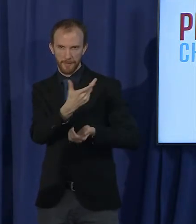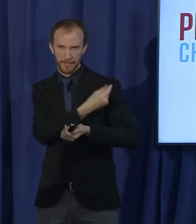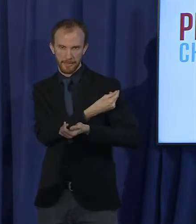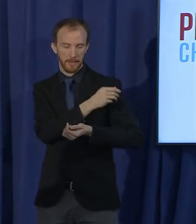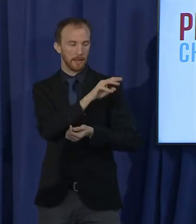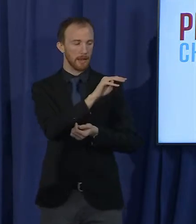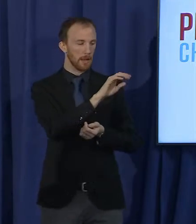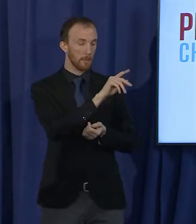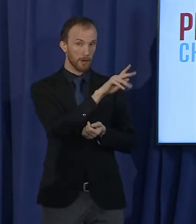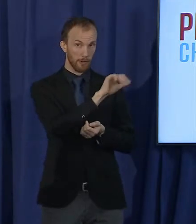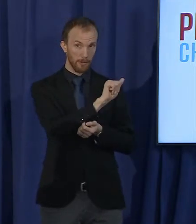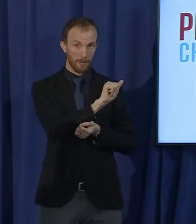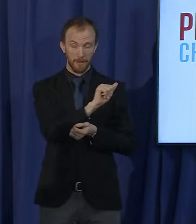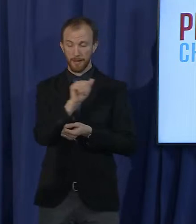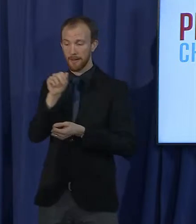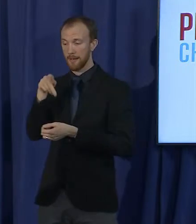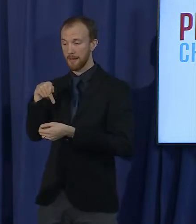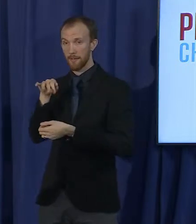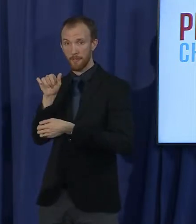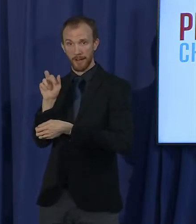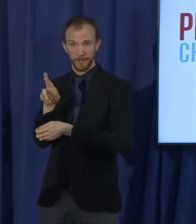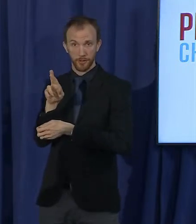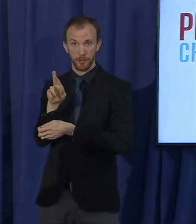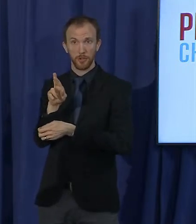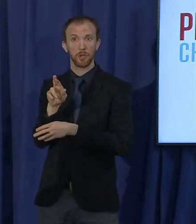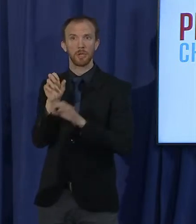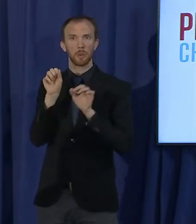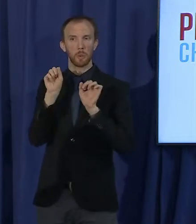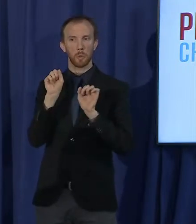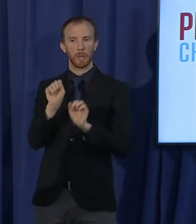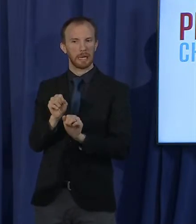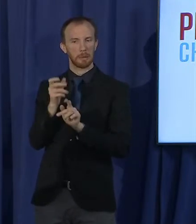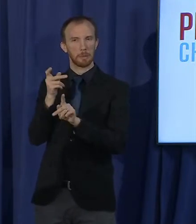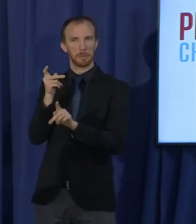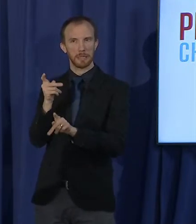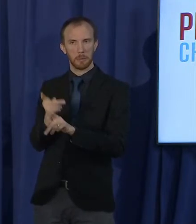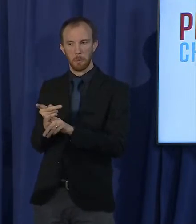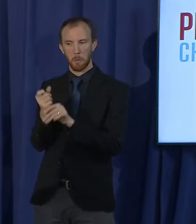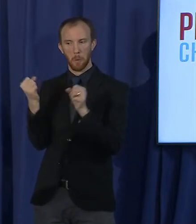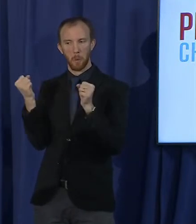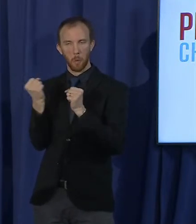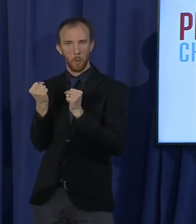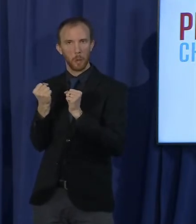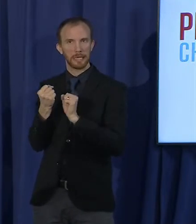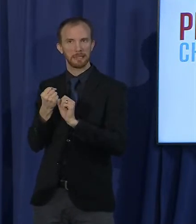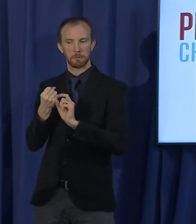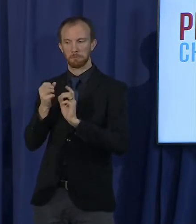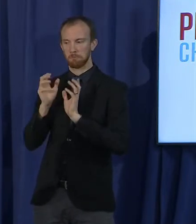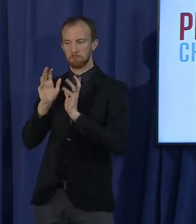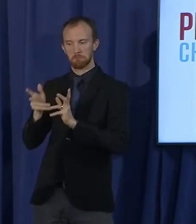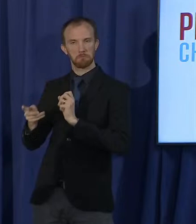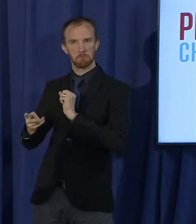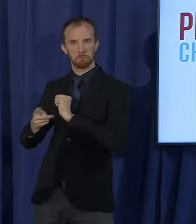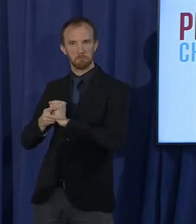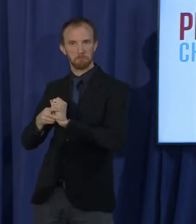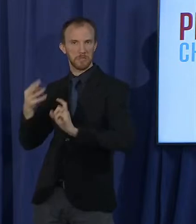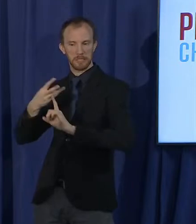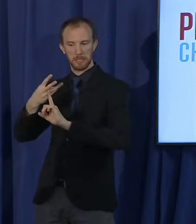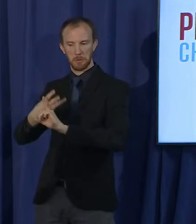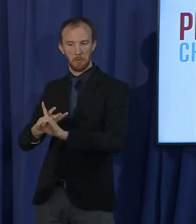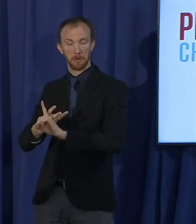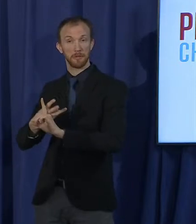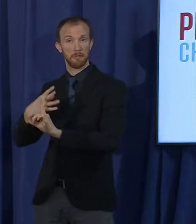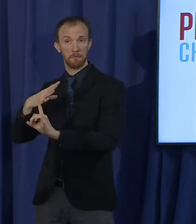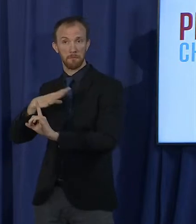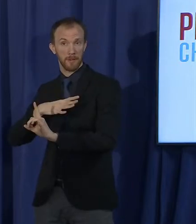Moderna and Pfizer vaccines can sit in the freezer for 6 months, no problem. Once they